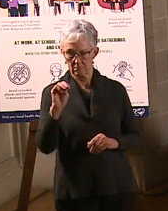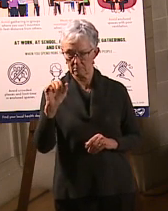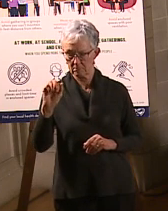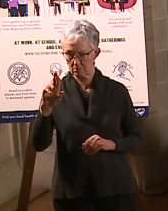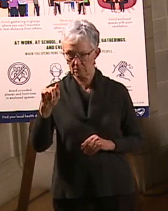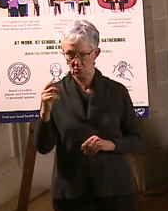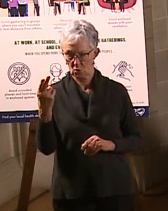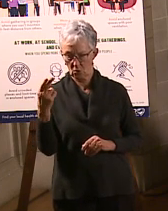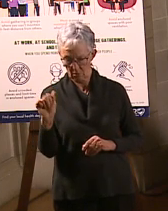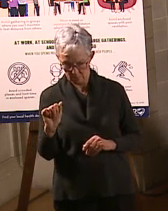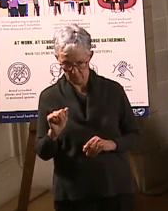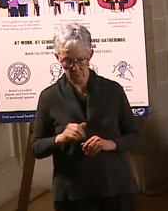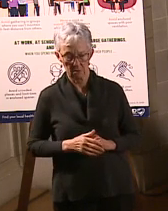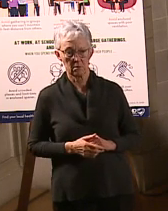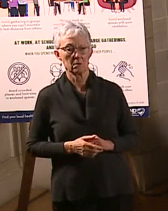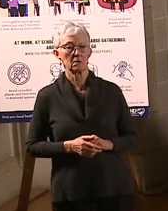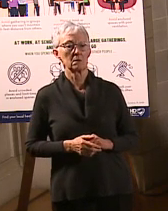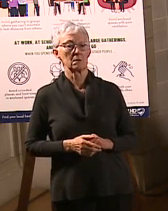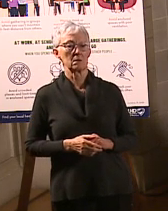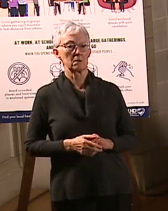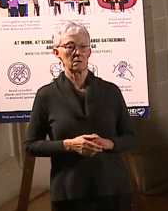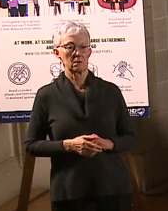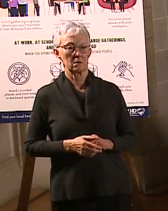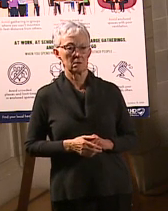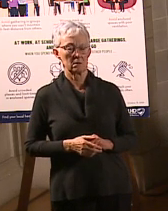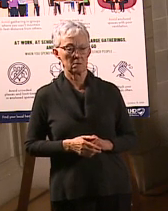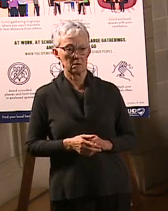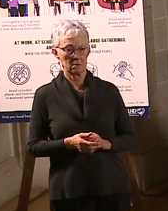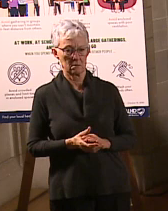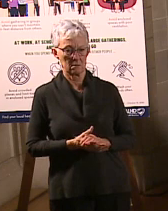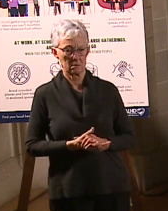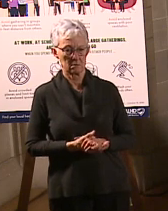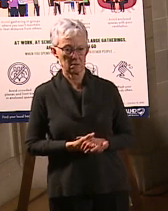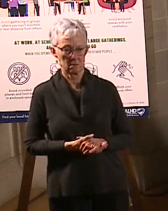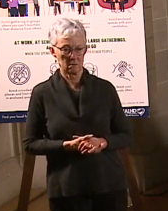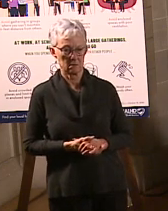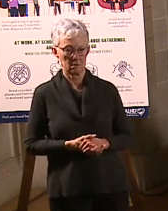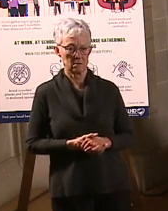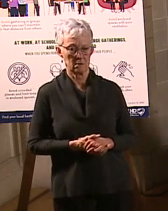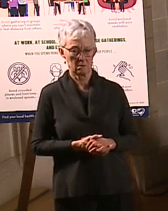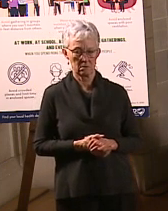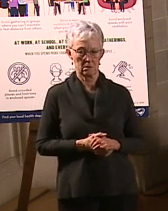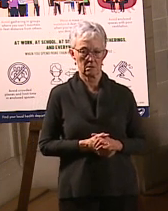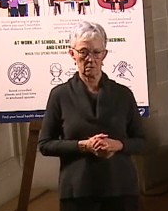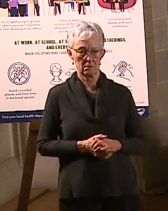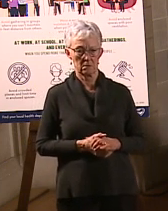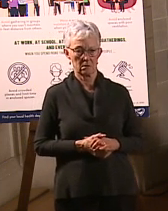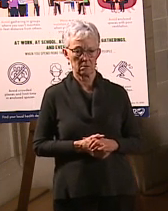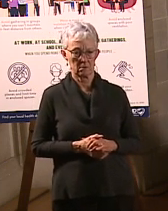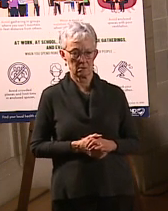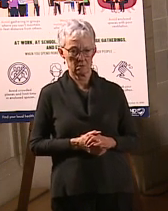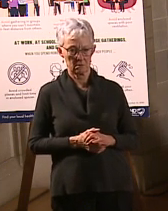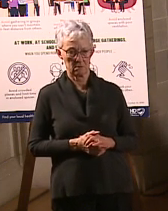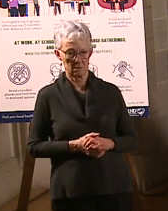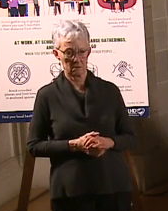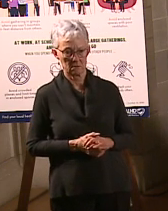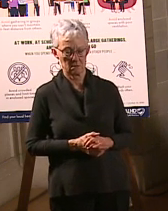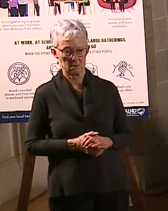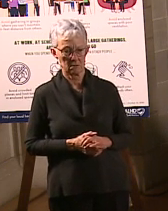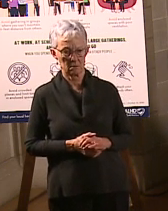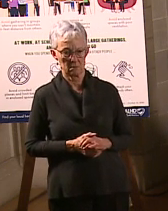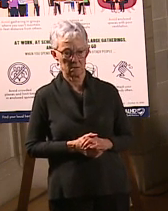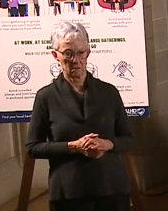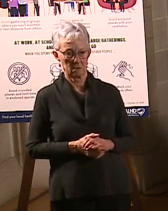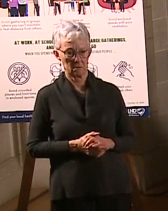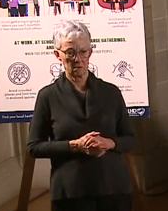regrets now that you went with St. Francis rather than Promise Ship? Because if it's going to cost the same,